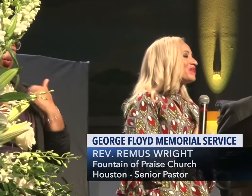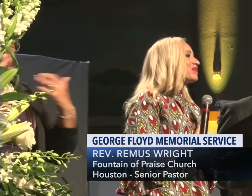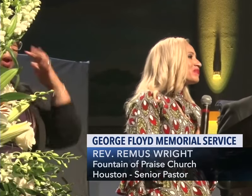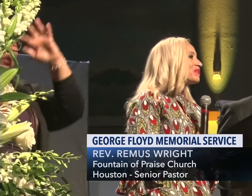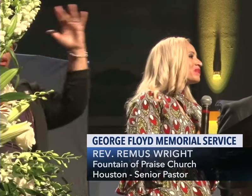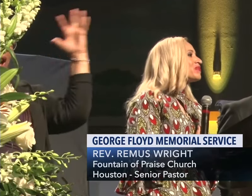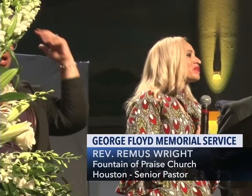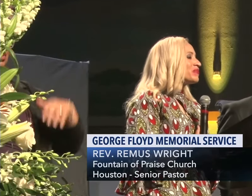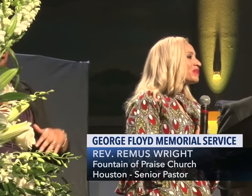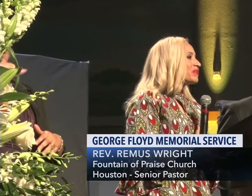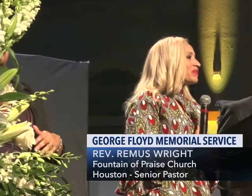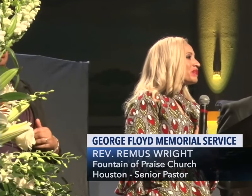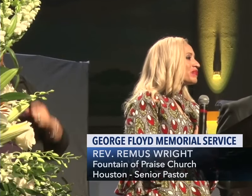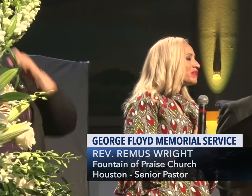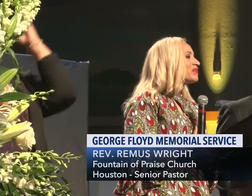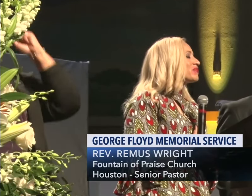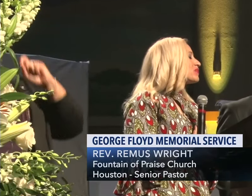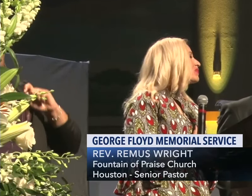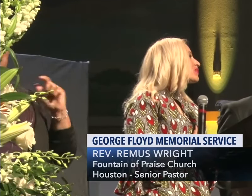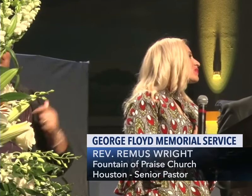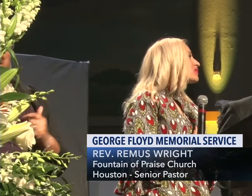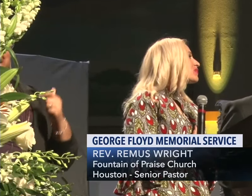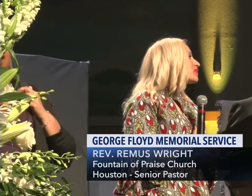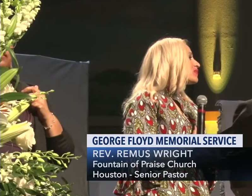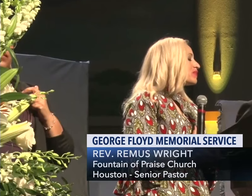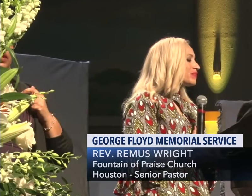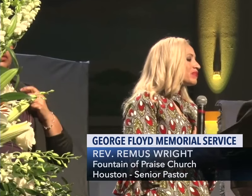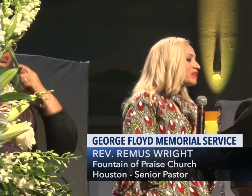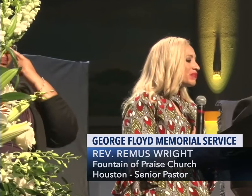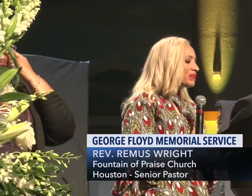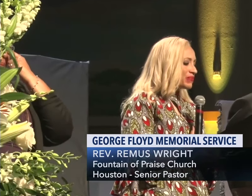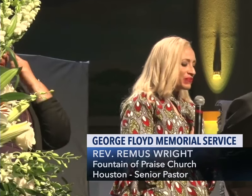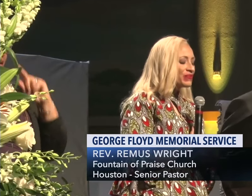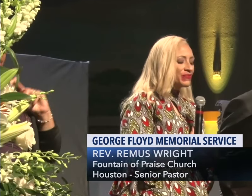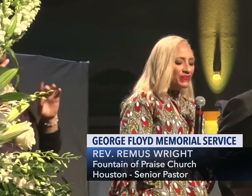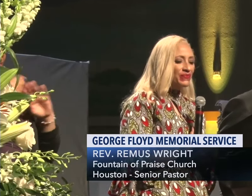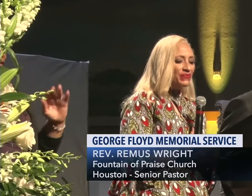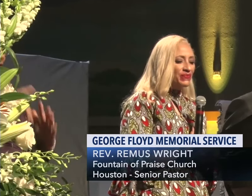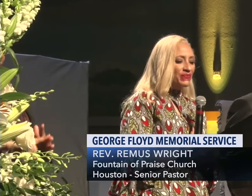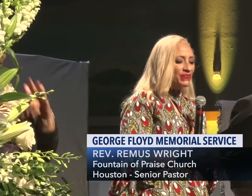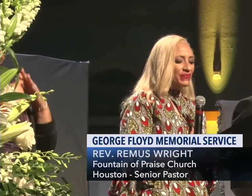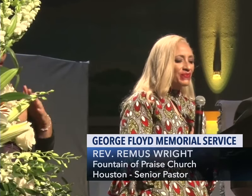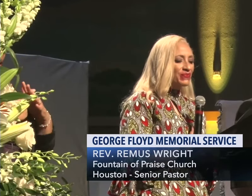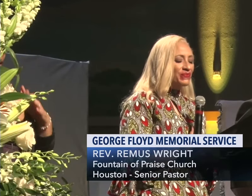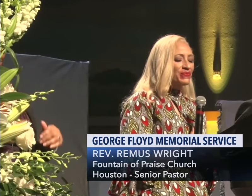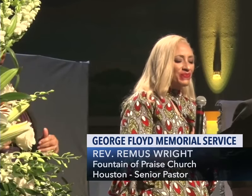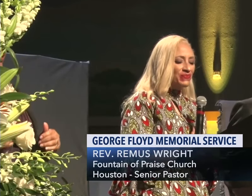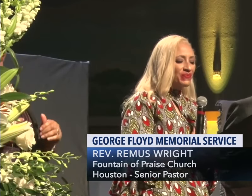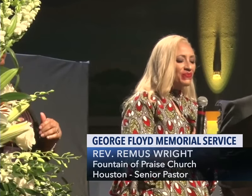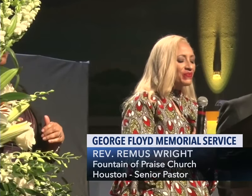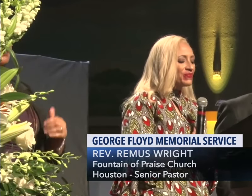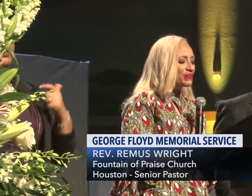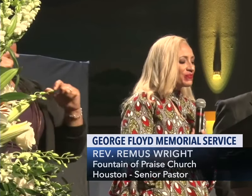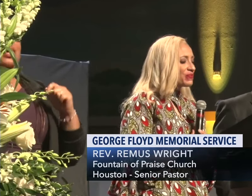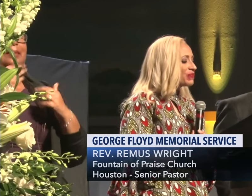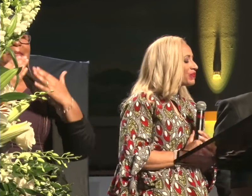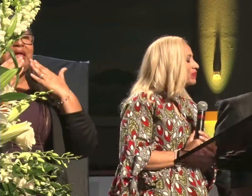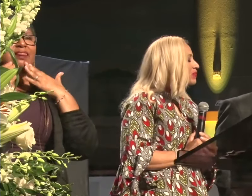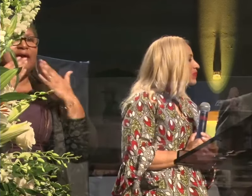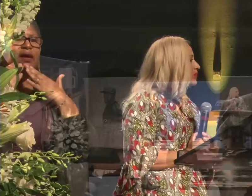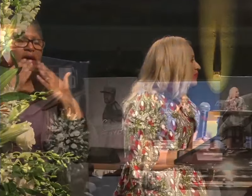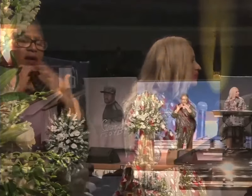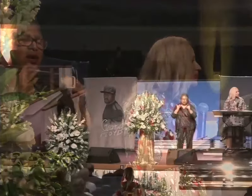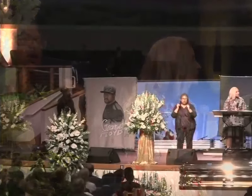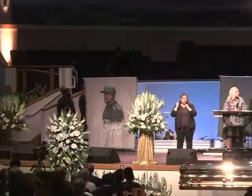we are celebrating his life. But just before we begin this homegoing celebration, let me just thank publicly